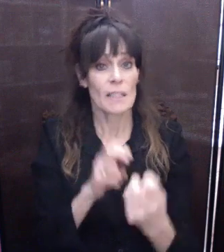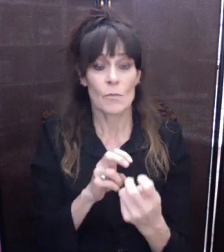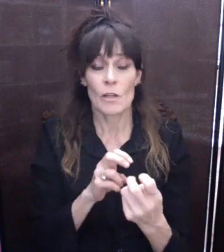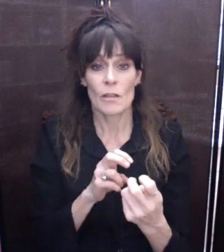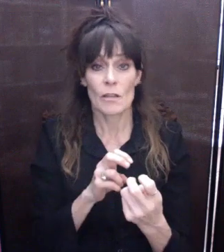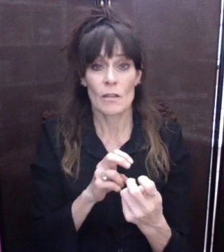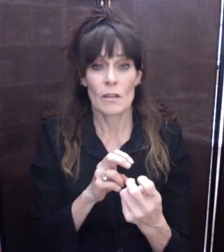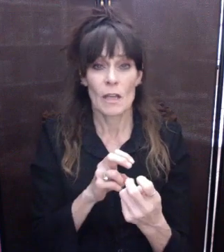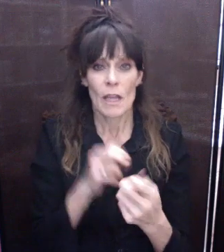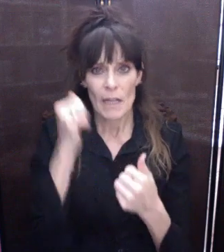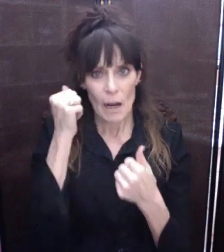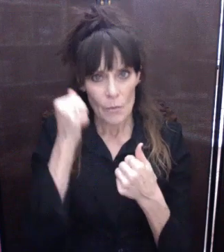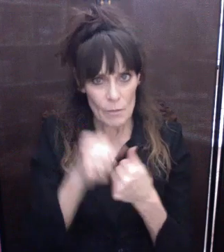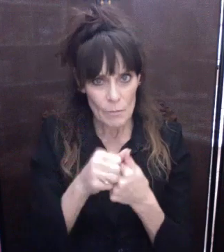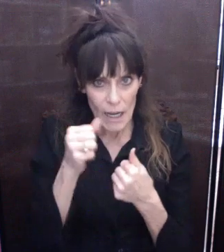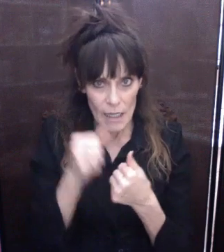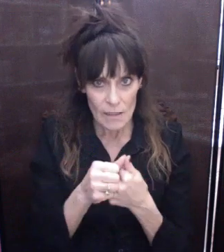And I remind of it on a regular basis.